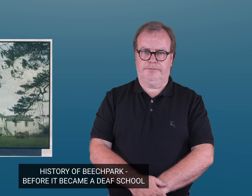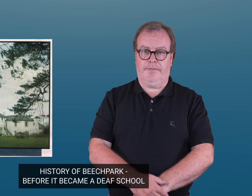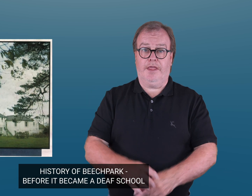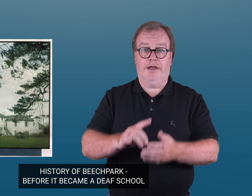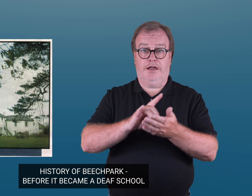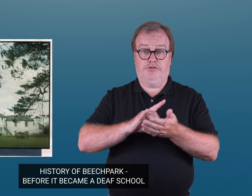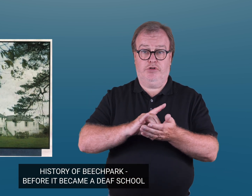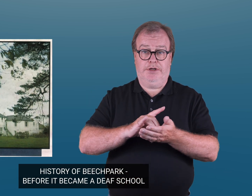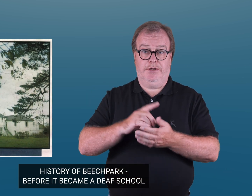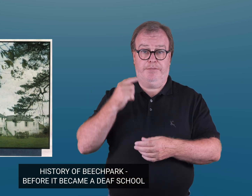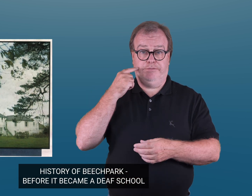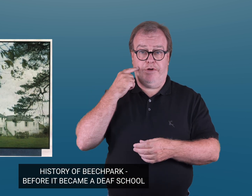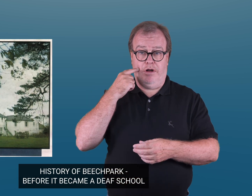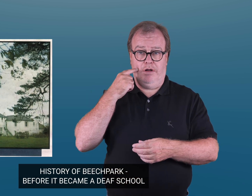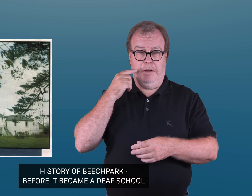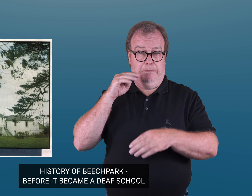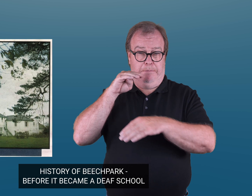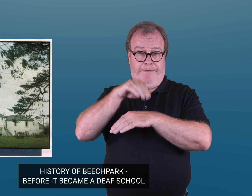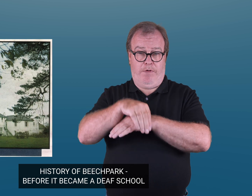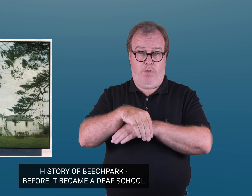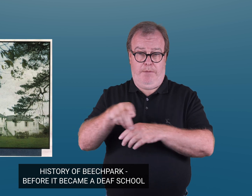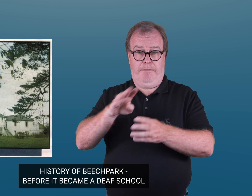History of Beechpark before it became a deaf school.